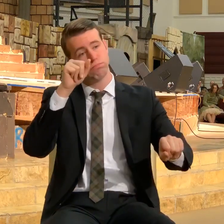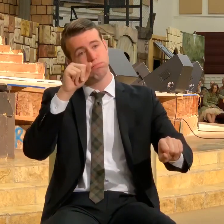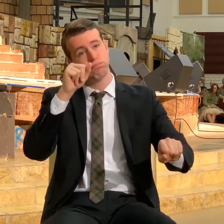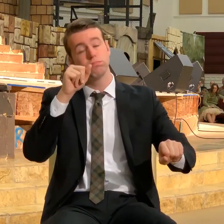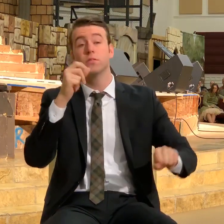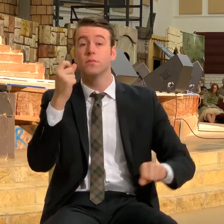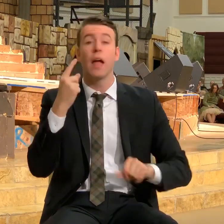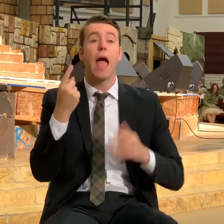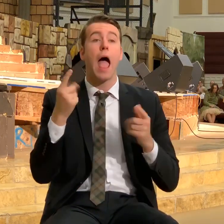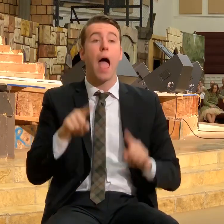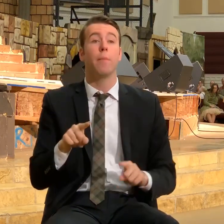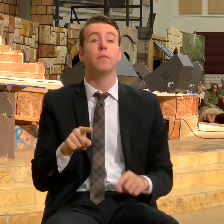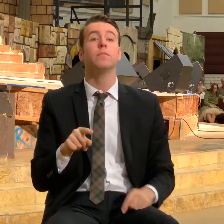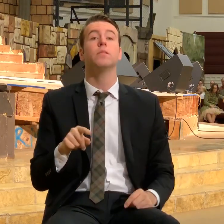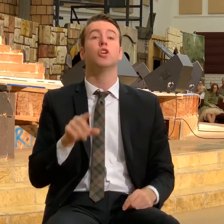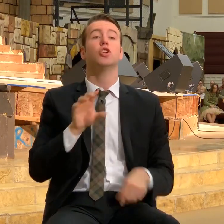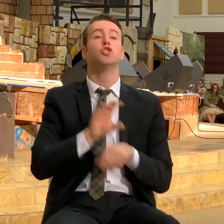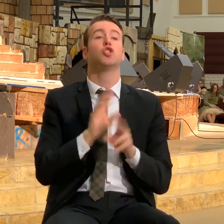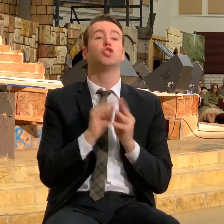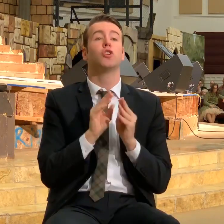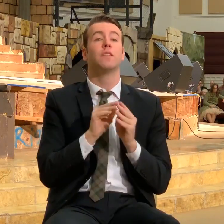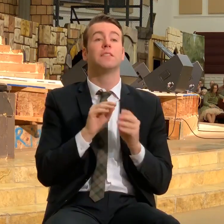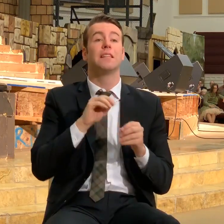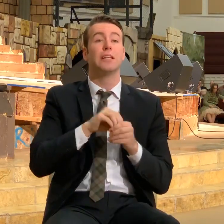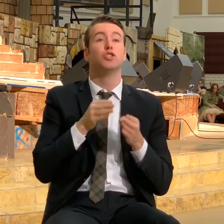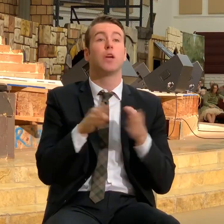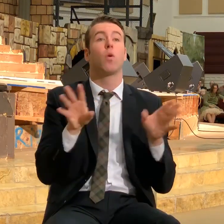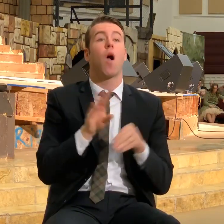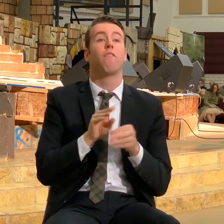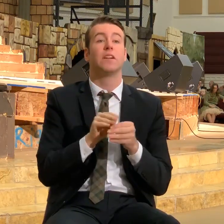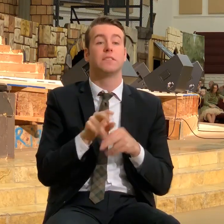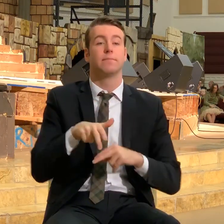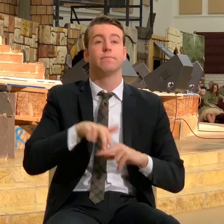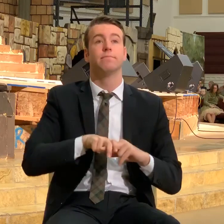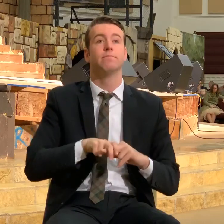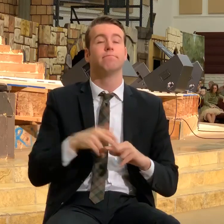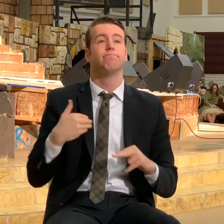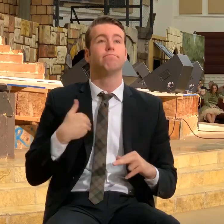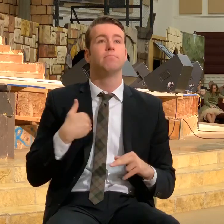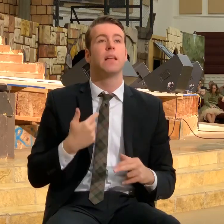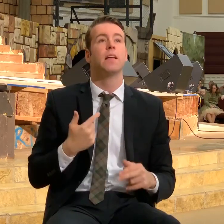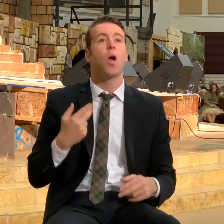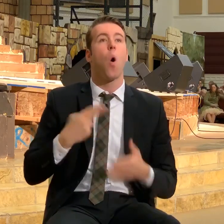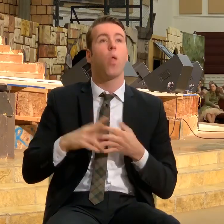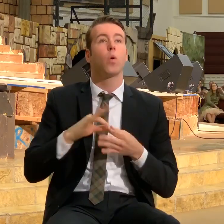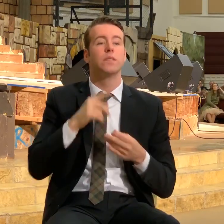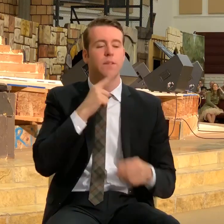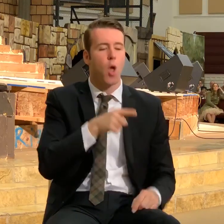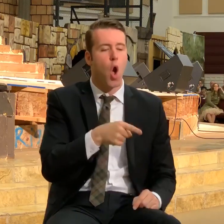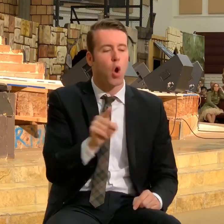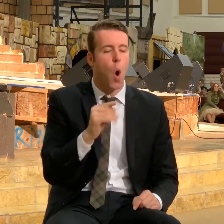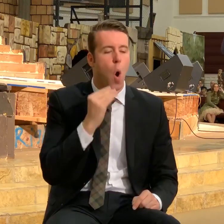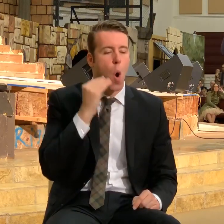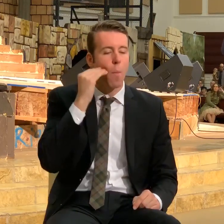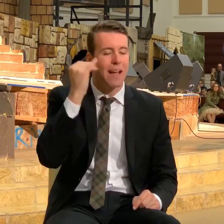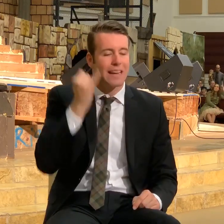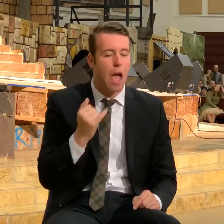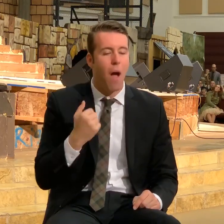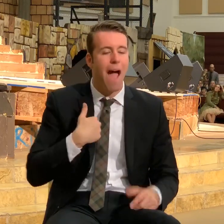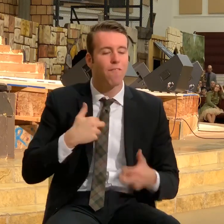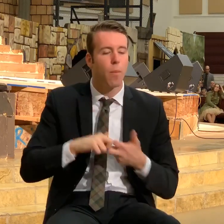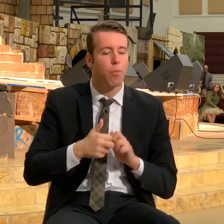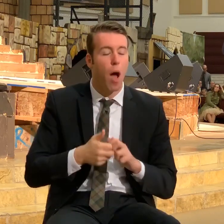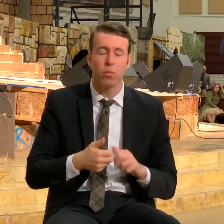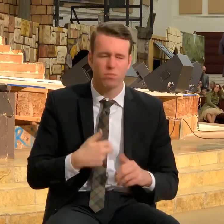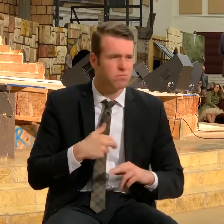unction of the Holy Ghost, sitting in a church service at general conference. He felt God speak to him, said, get up and go home. There is a problem.